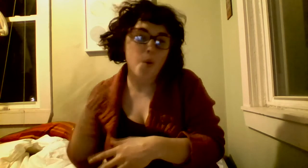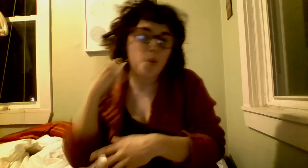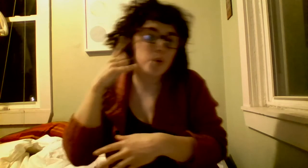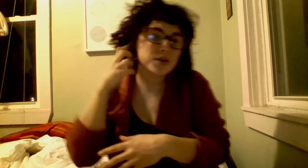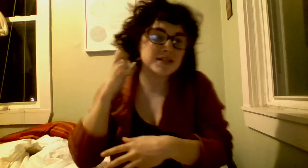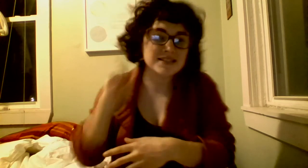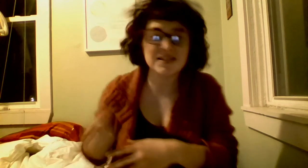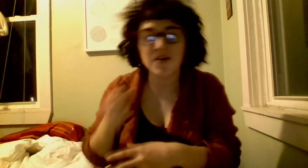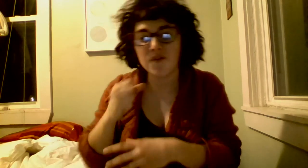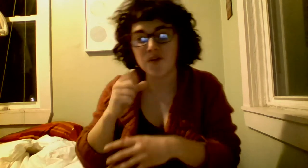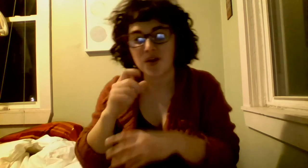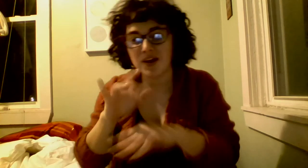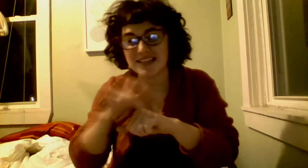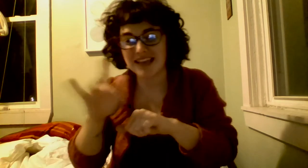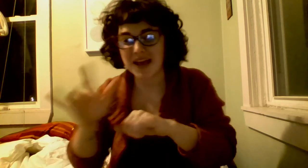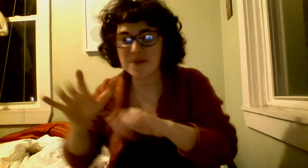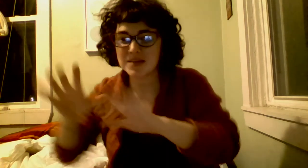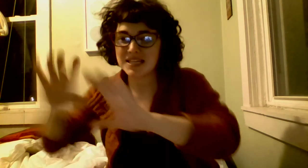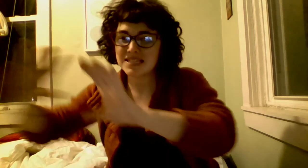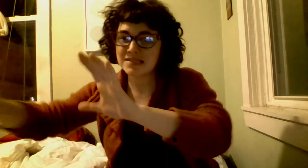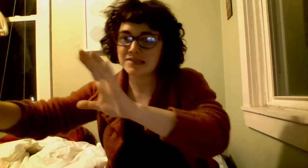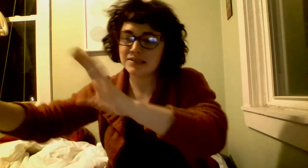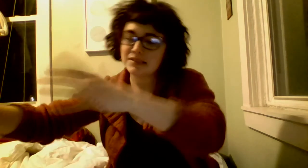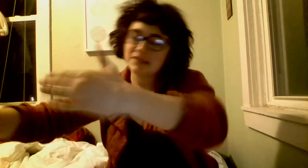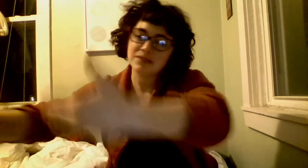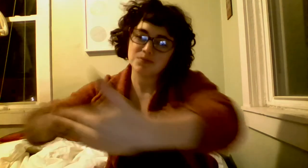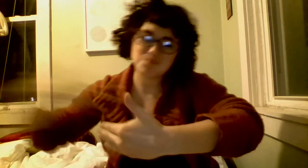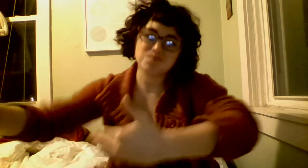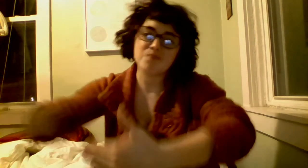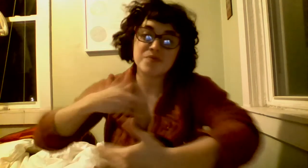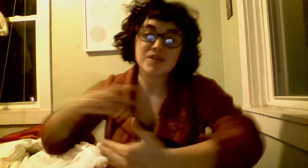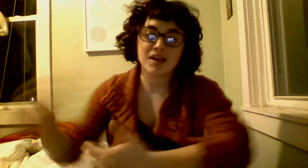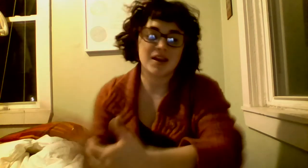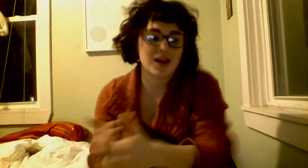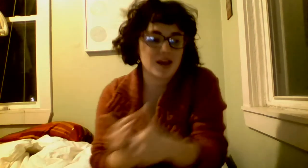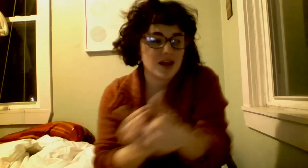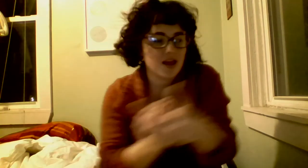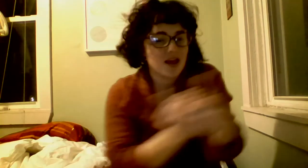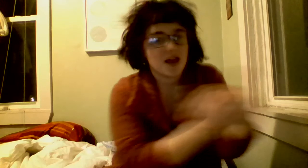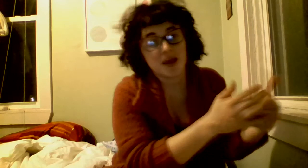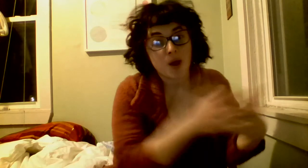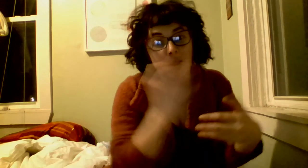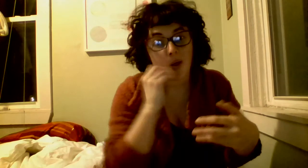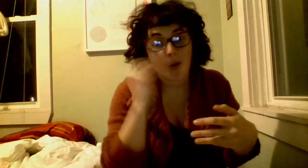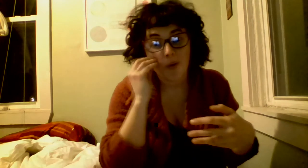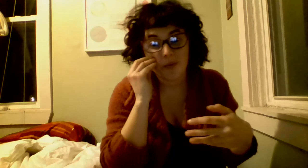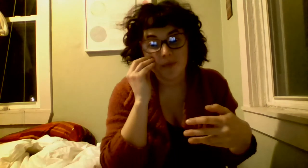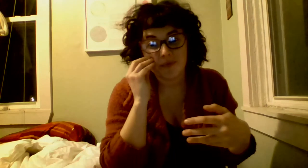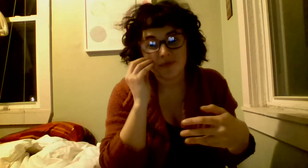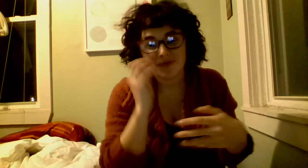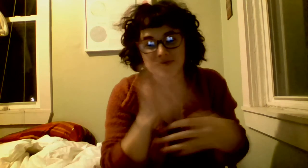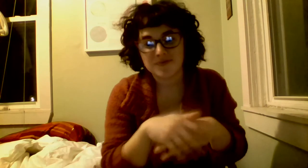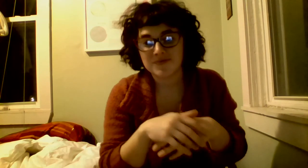with that, they lived in the greatest of comfort and safety to the end of their days. Och snipp, snapp,